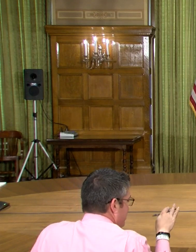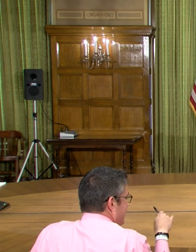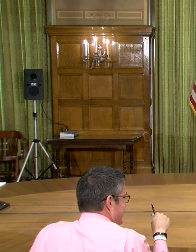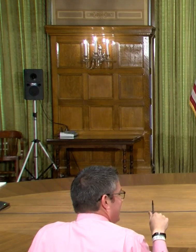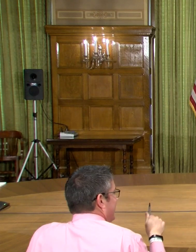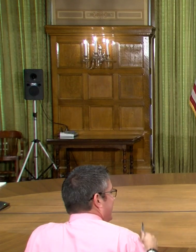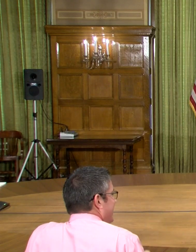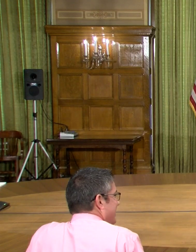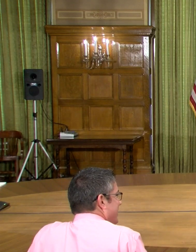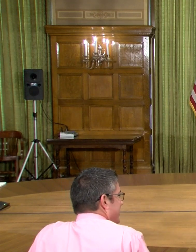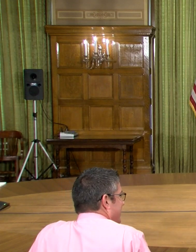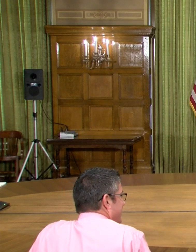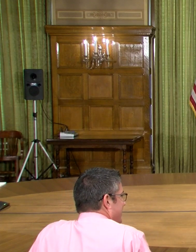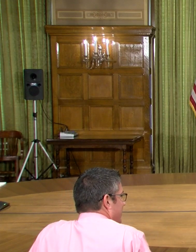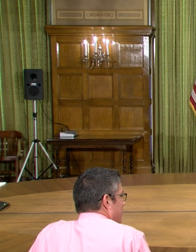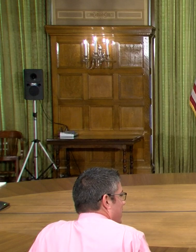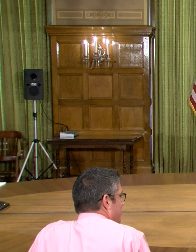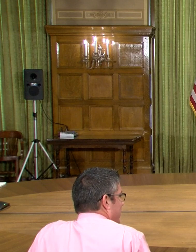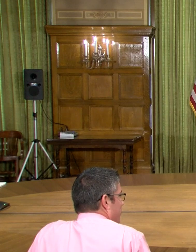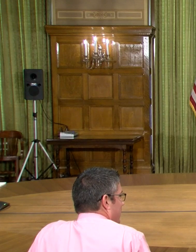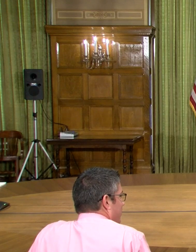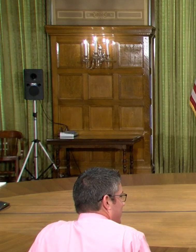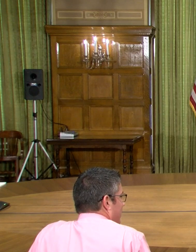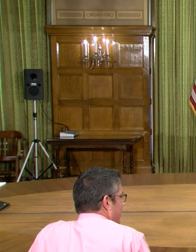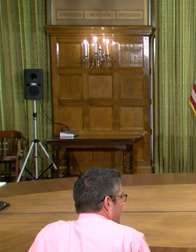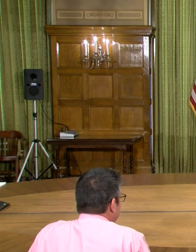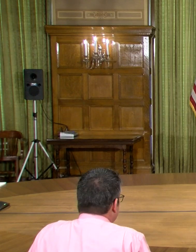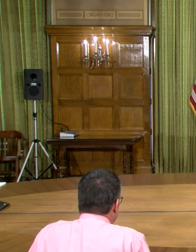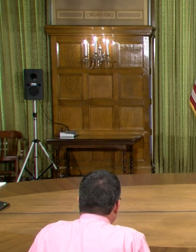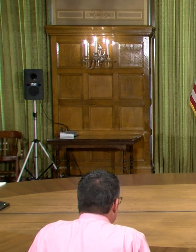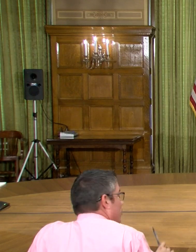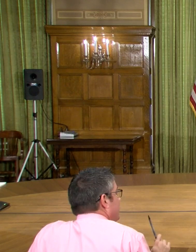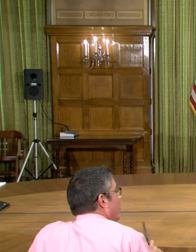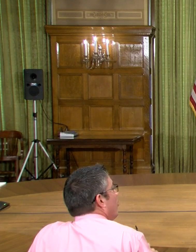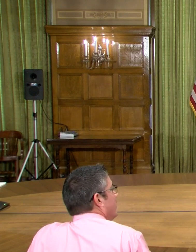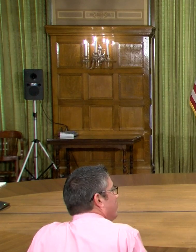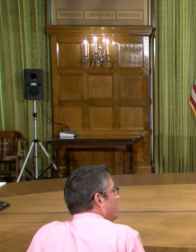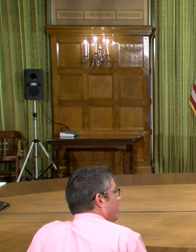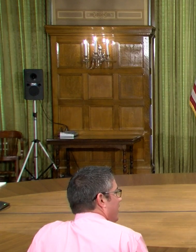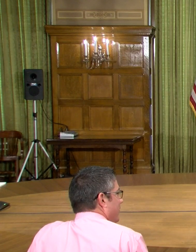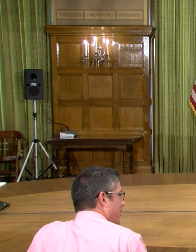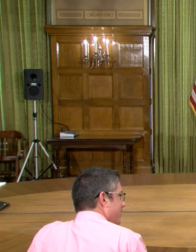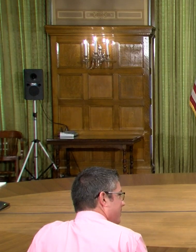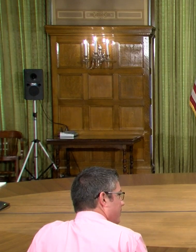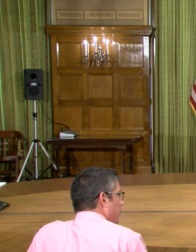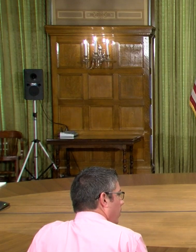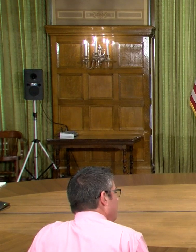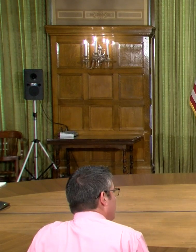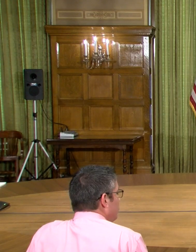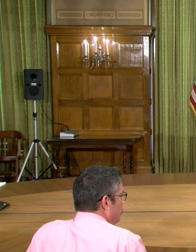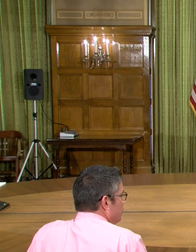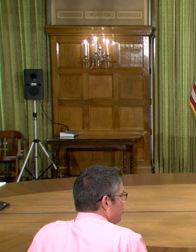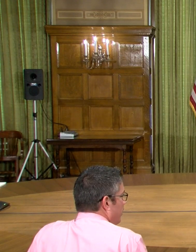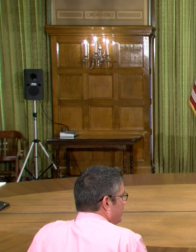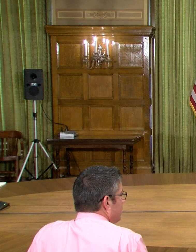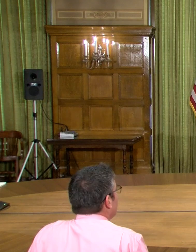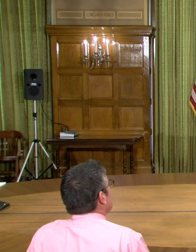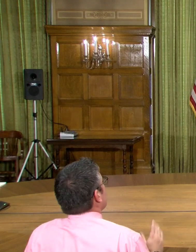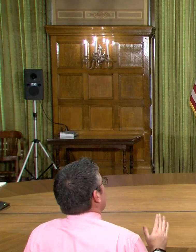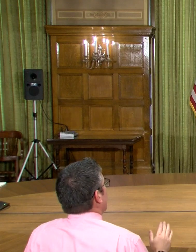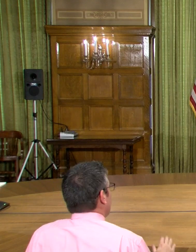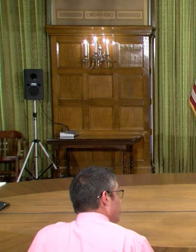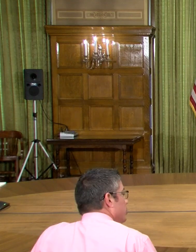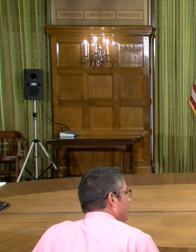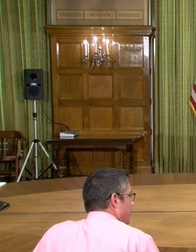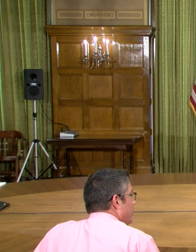opened up on the shelter-in-place thing, like, man, that was hot. Maybe that's like literally all anybody would ask about. Ask about shelter-in-place. I'm